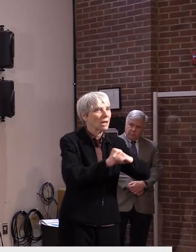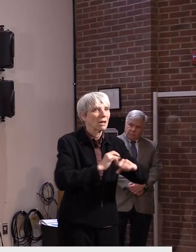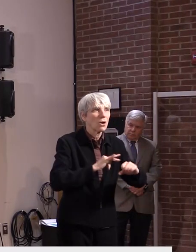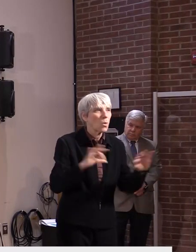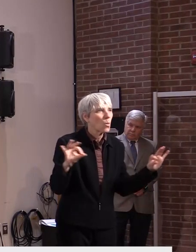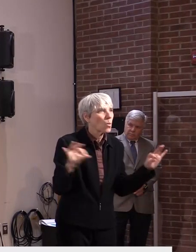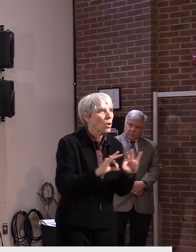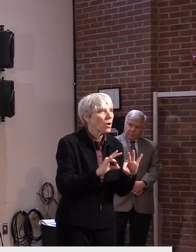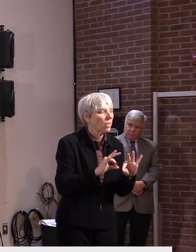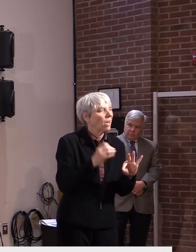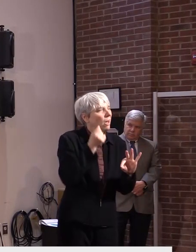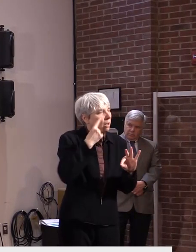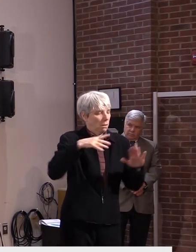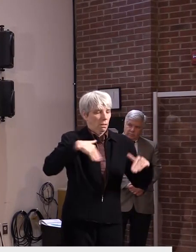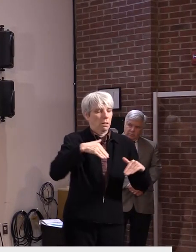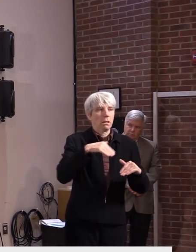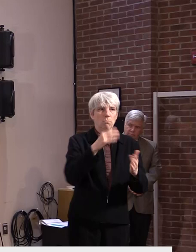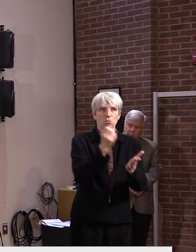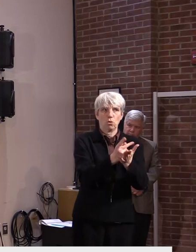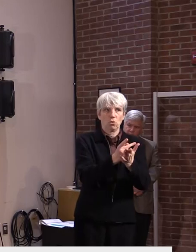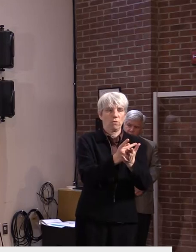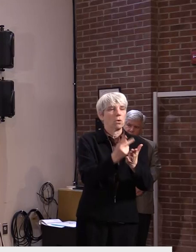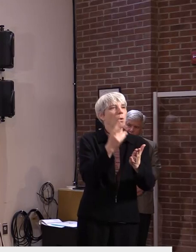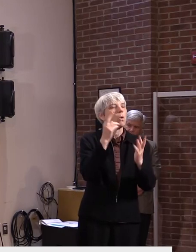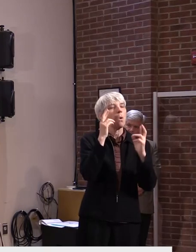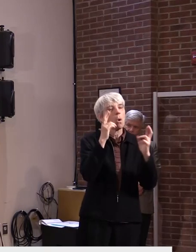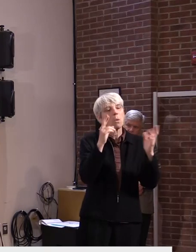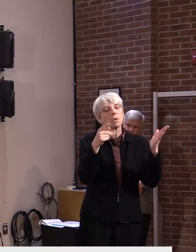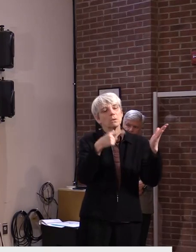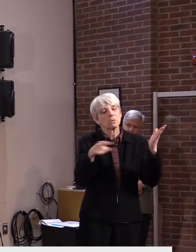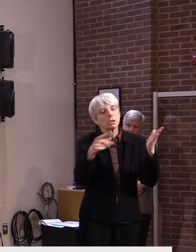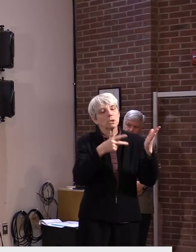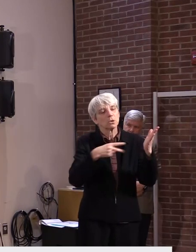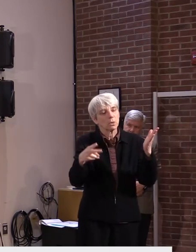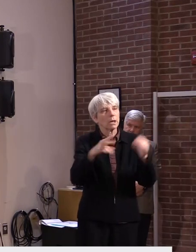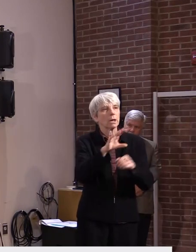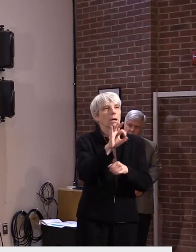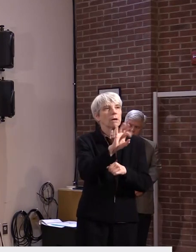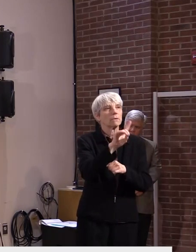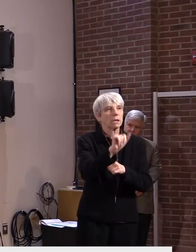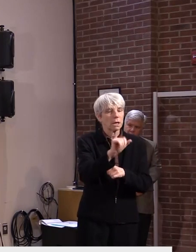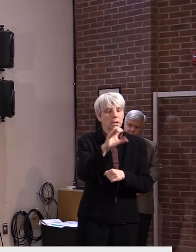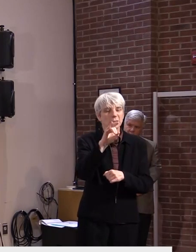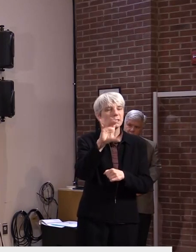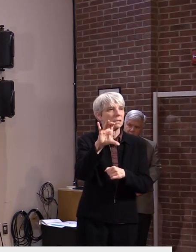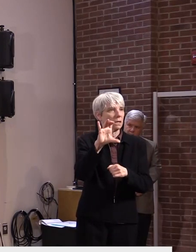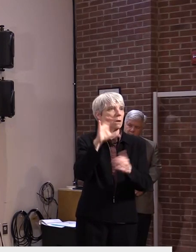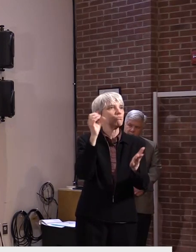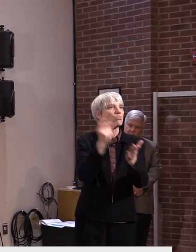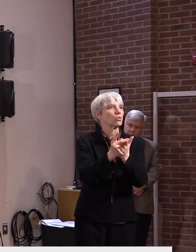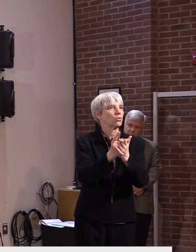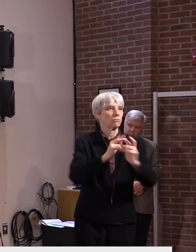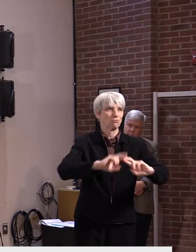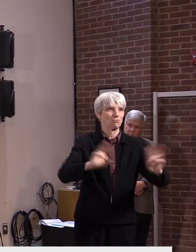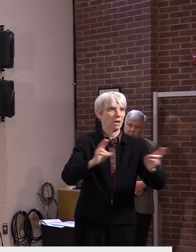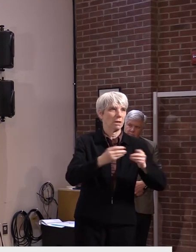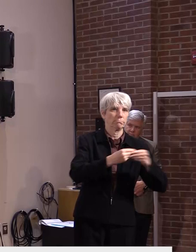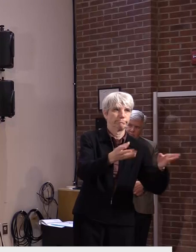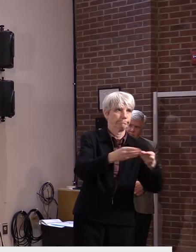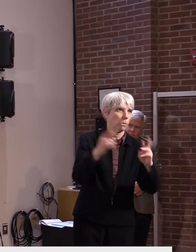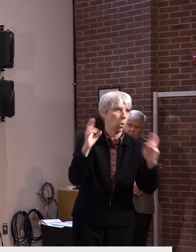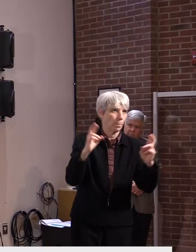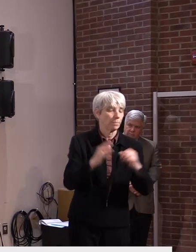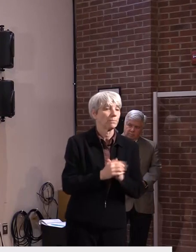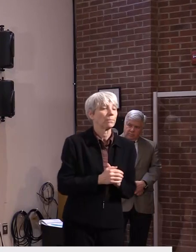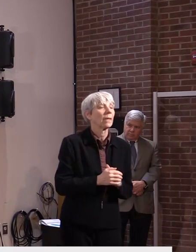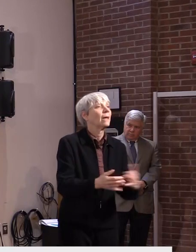from FDA and CDC in the coming weeks. Finally, it's October, which means it's